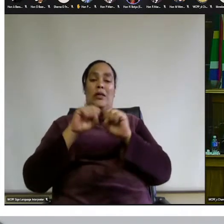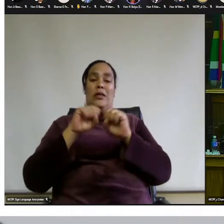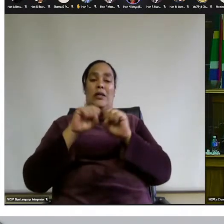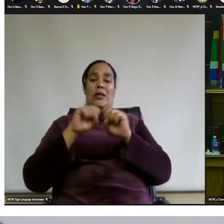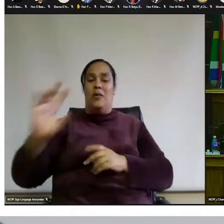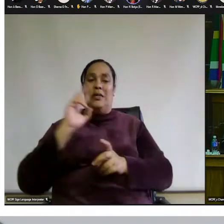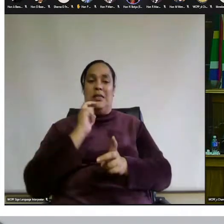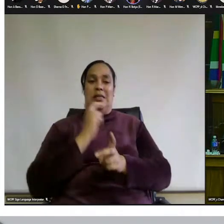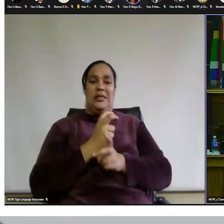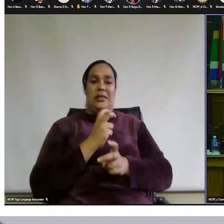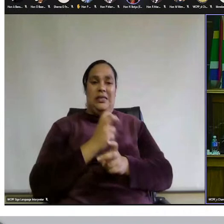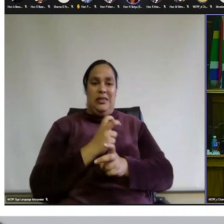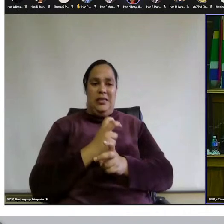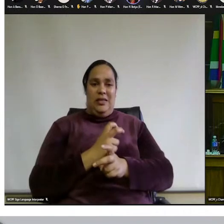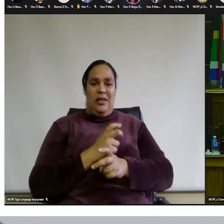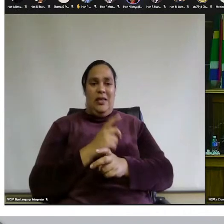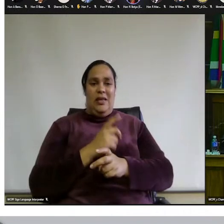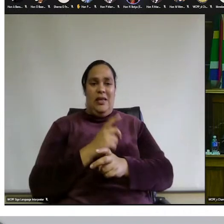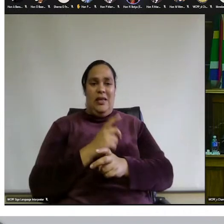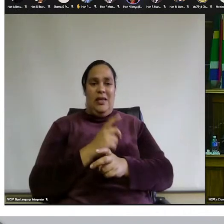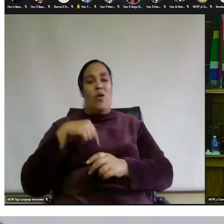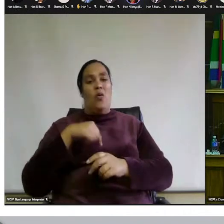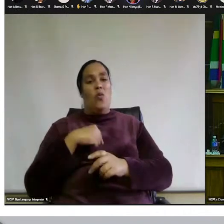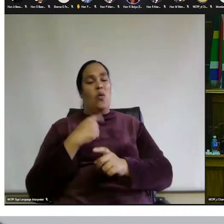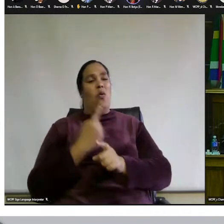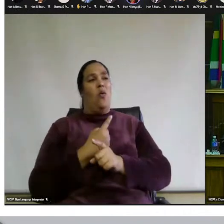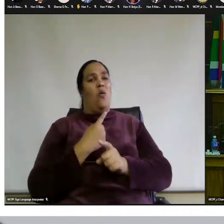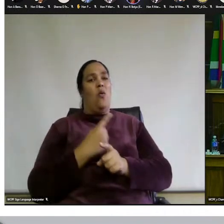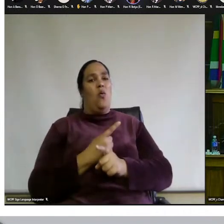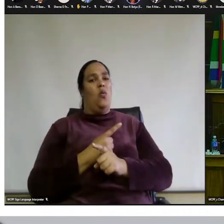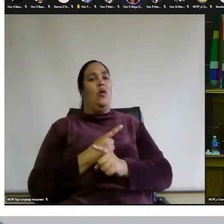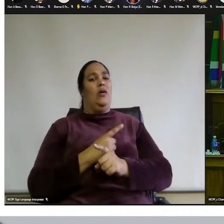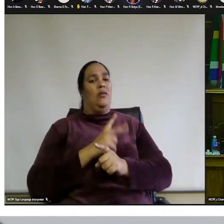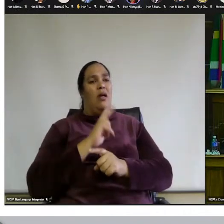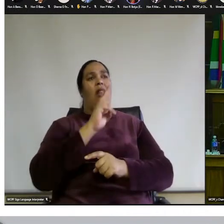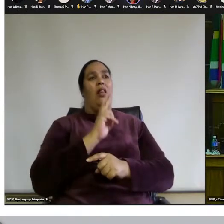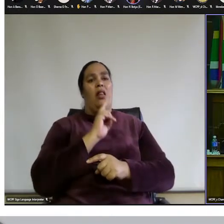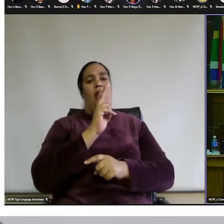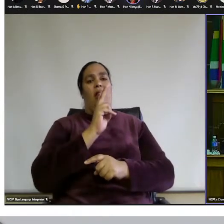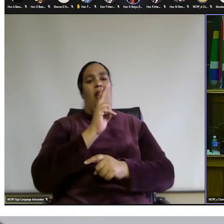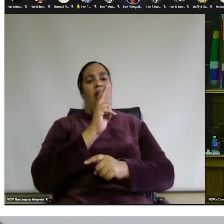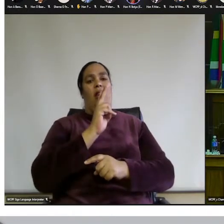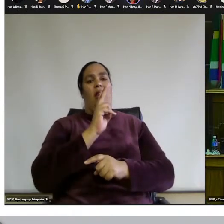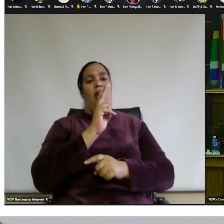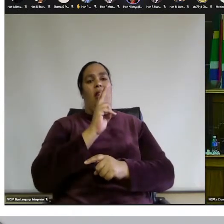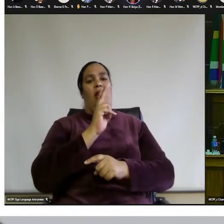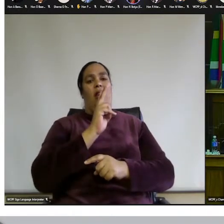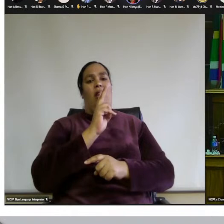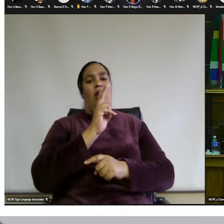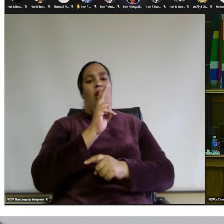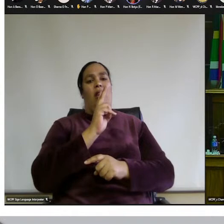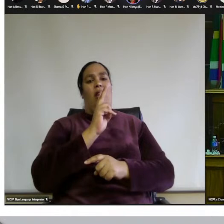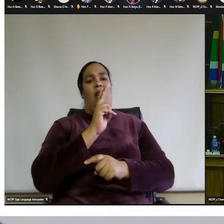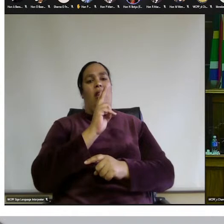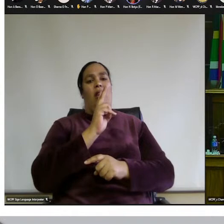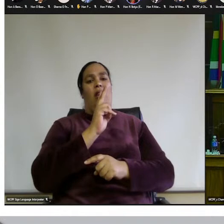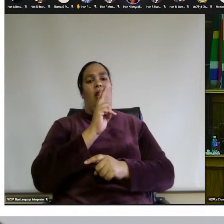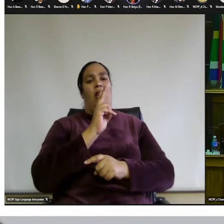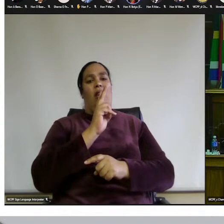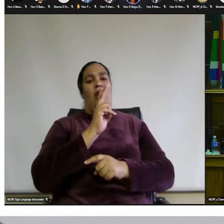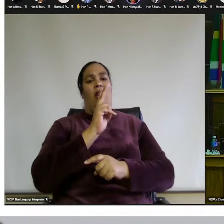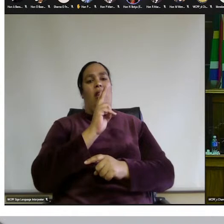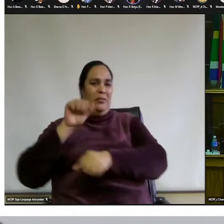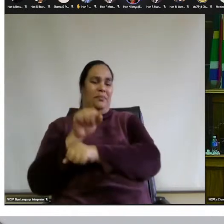informal settlements. The EFF has constantly been vocal about the issue, but our calls have always been